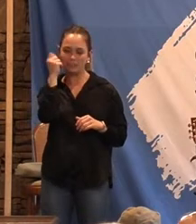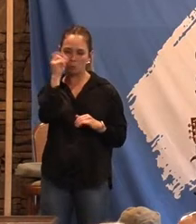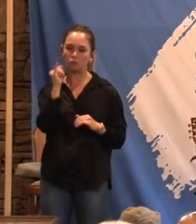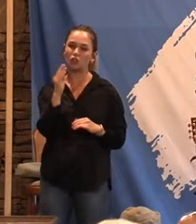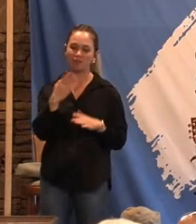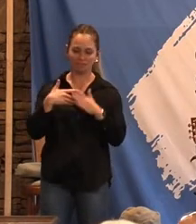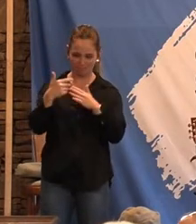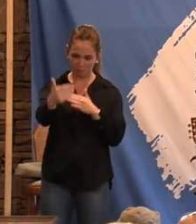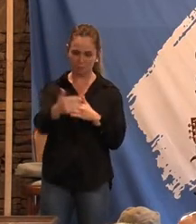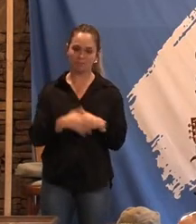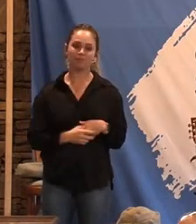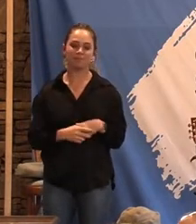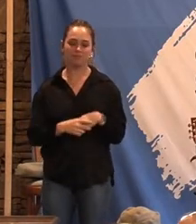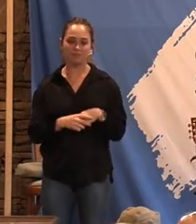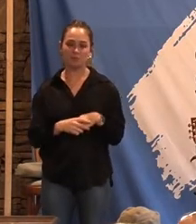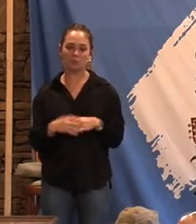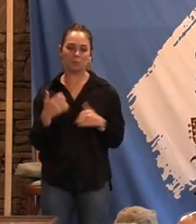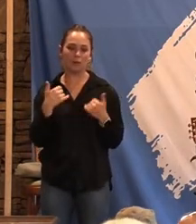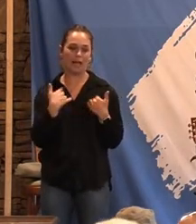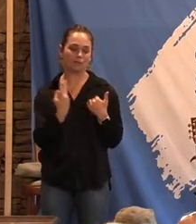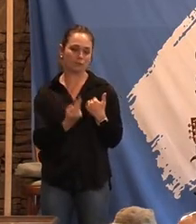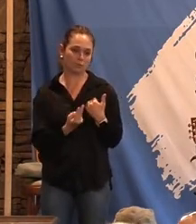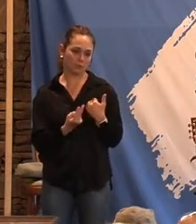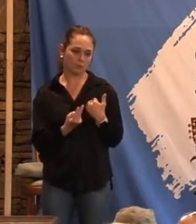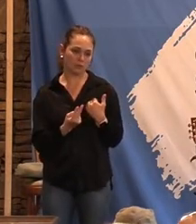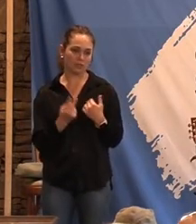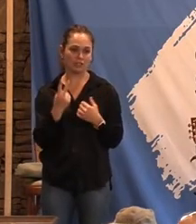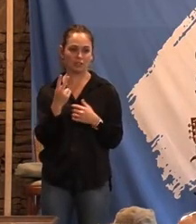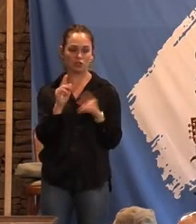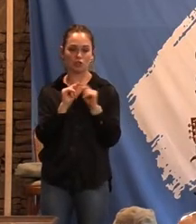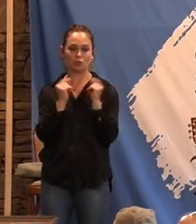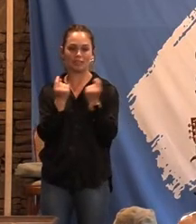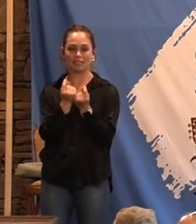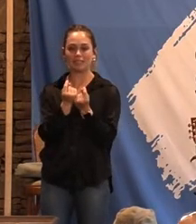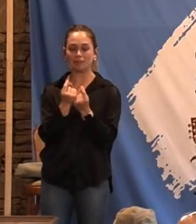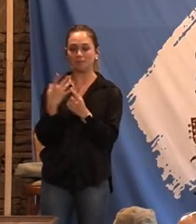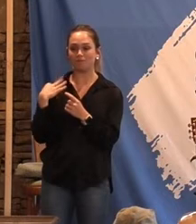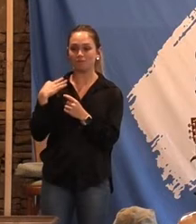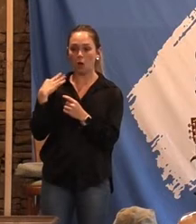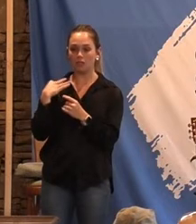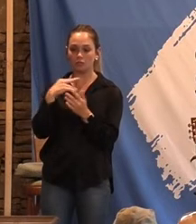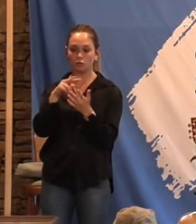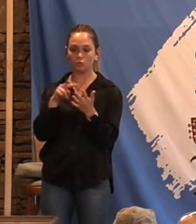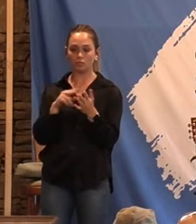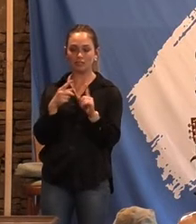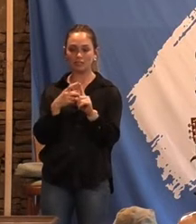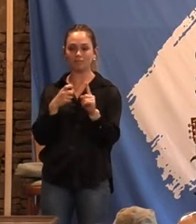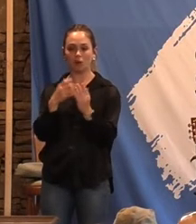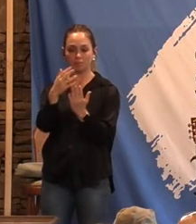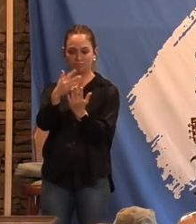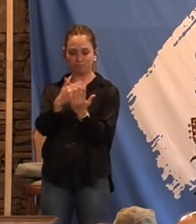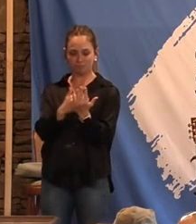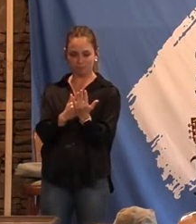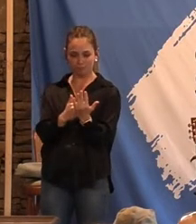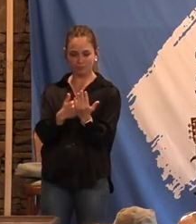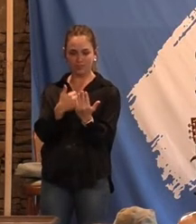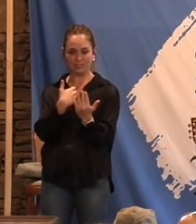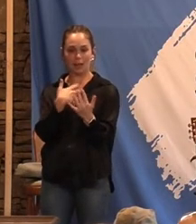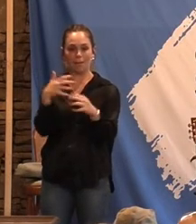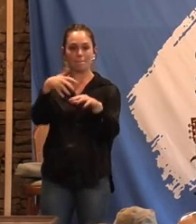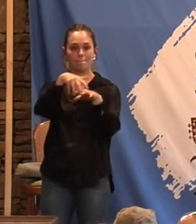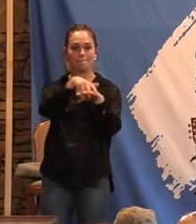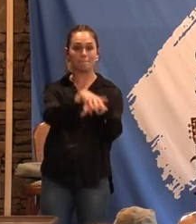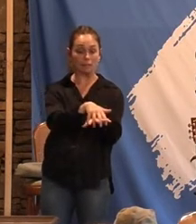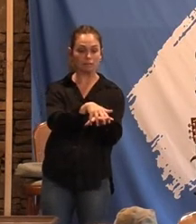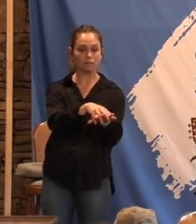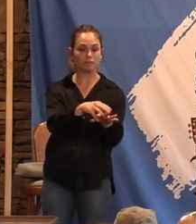task. And we had two teen volunteers reading from a script that had built-in